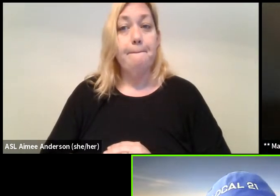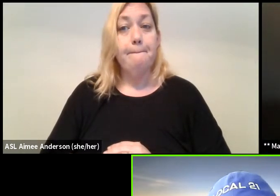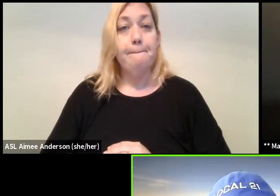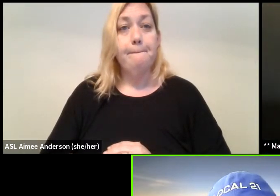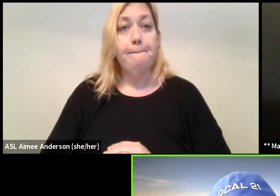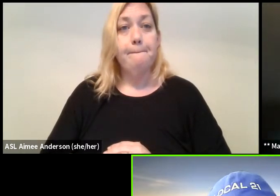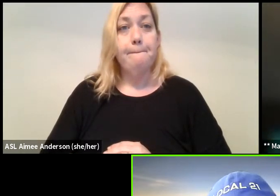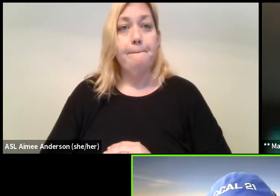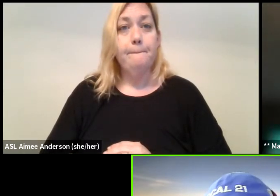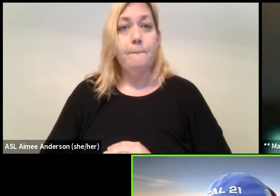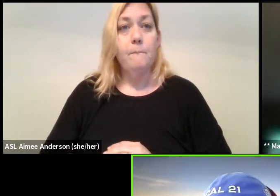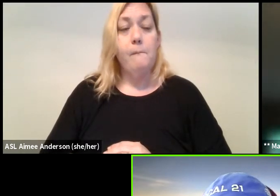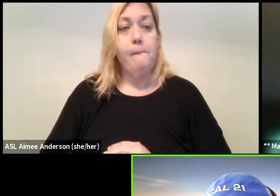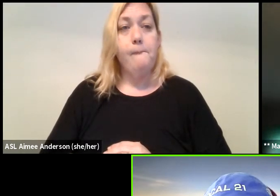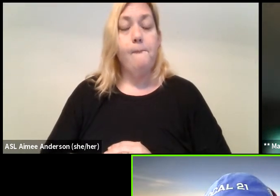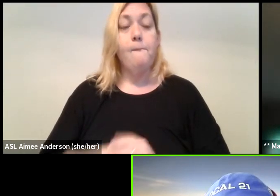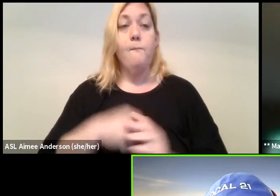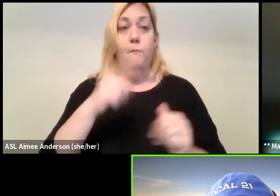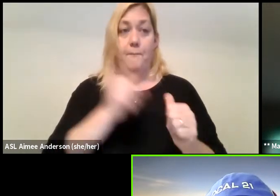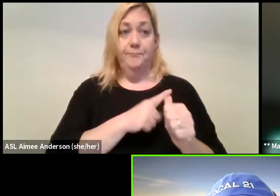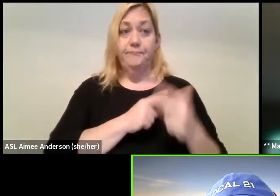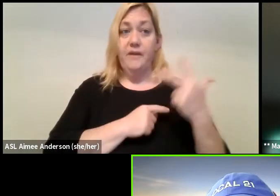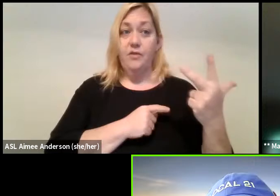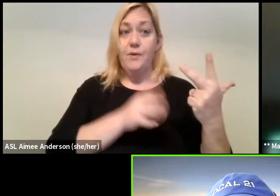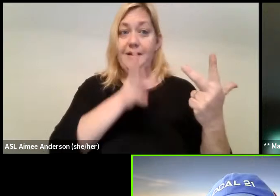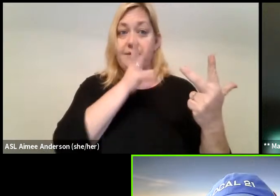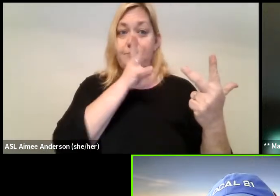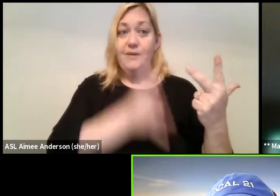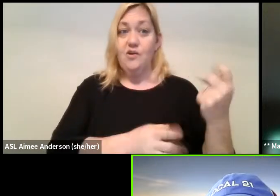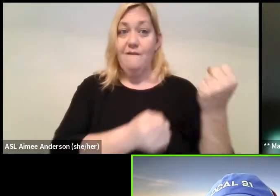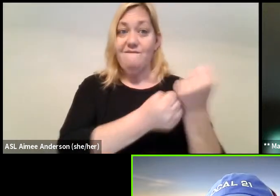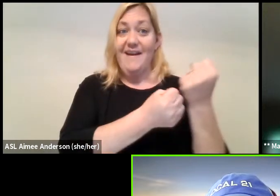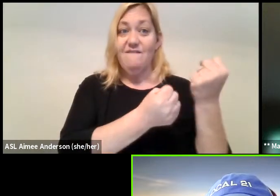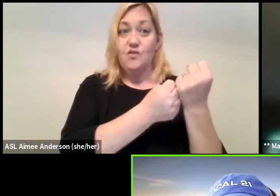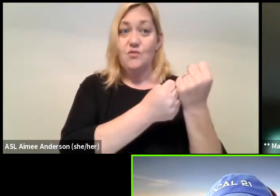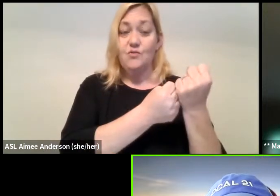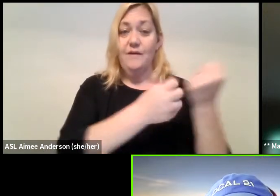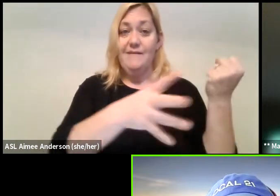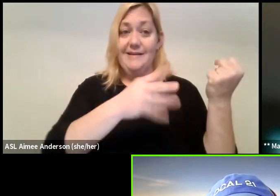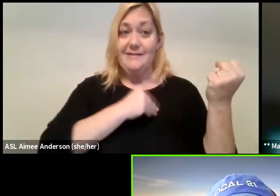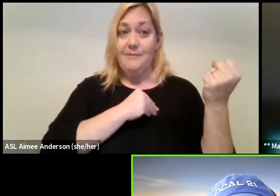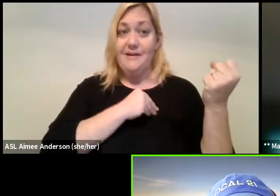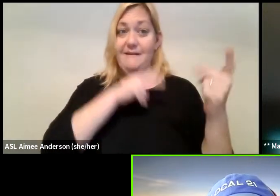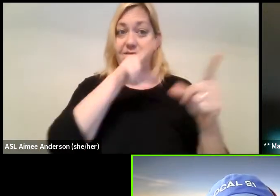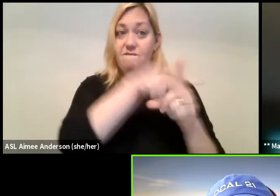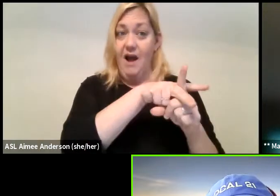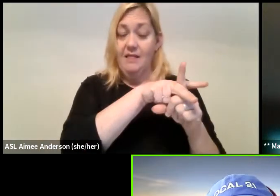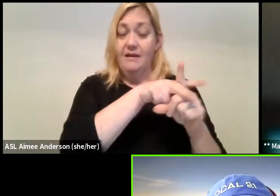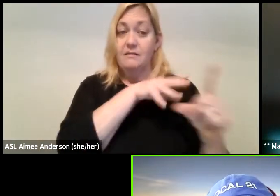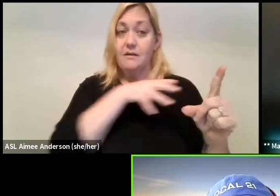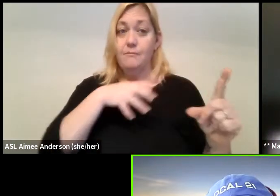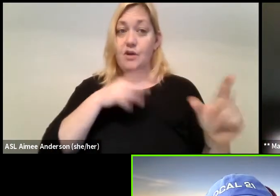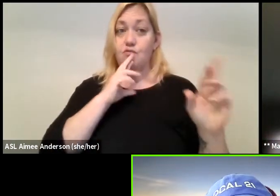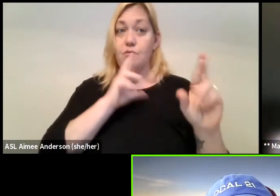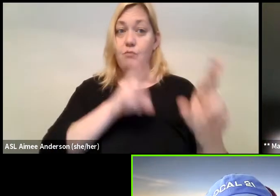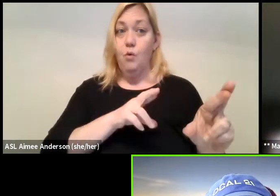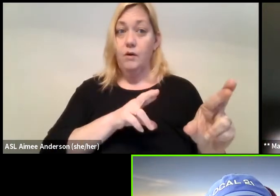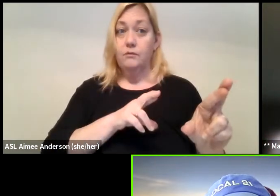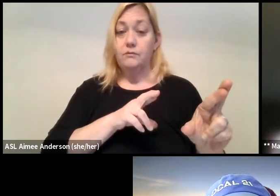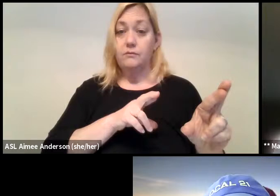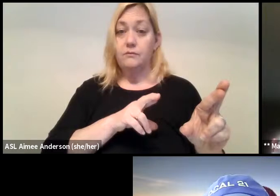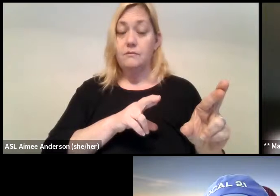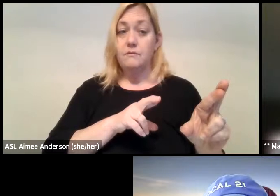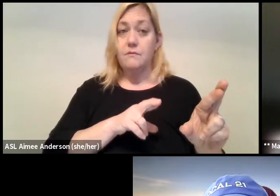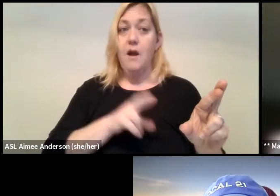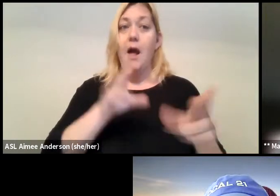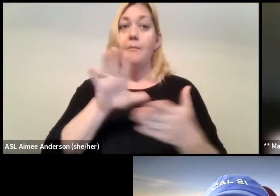Just following our predecessors, the first will be 3 speakers in favor of accepting and filing the committee's report. Please I'm raise going your to clear